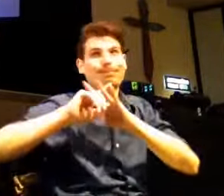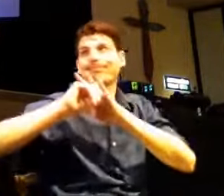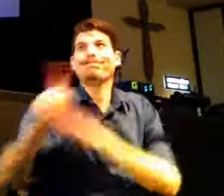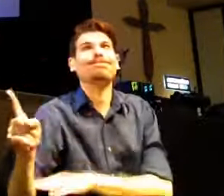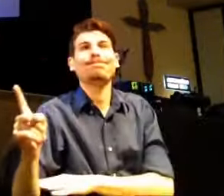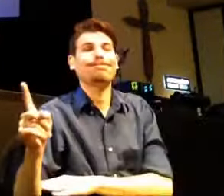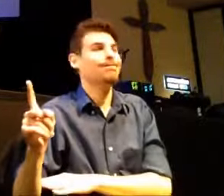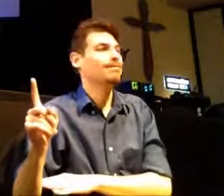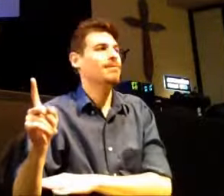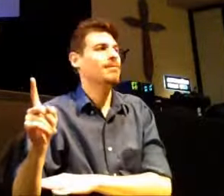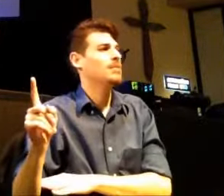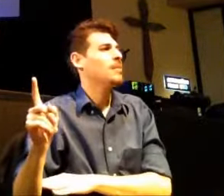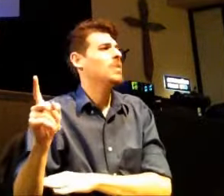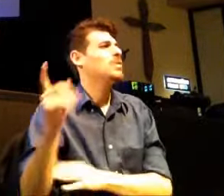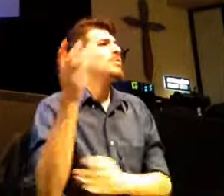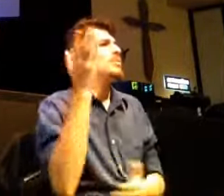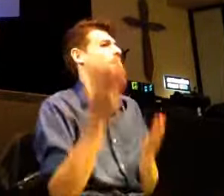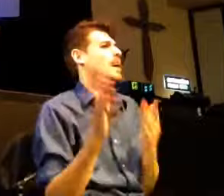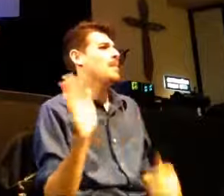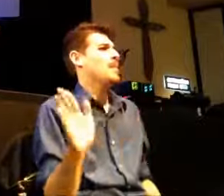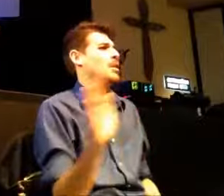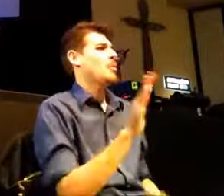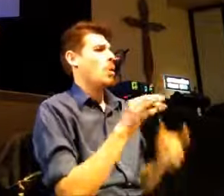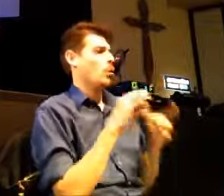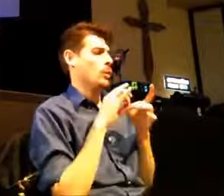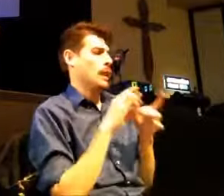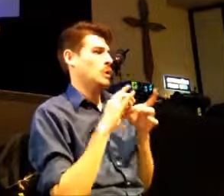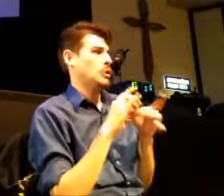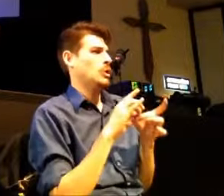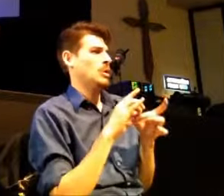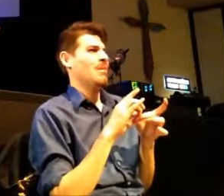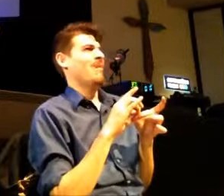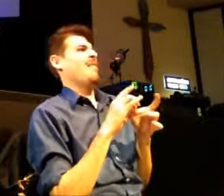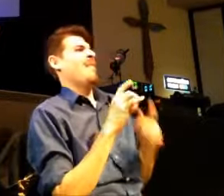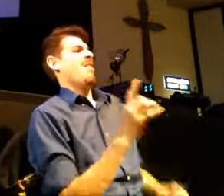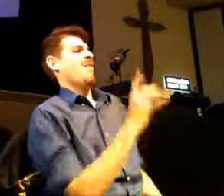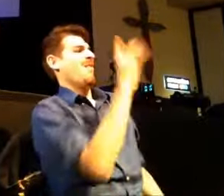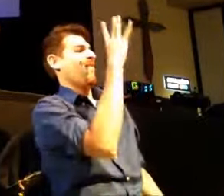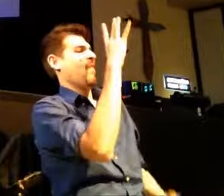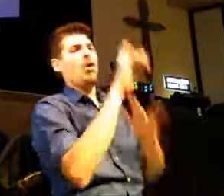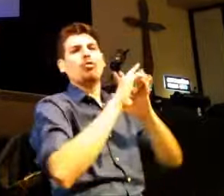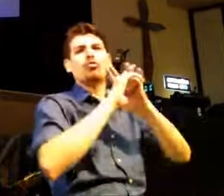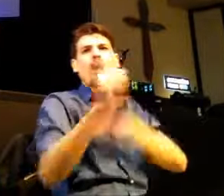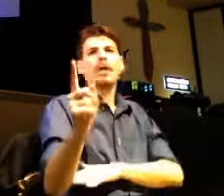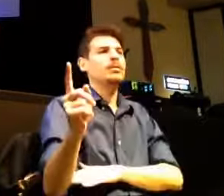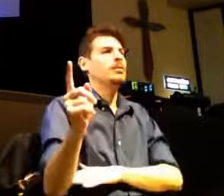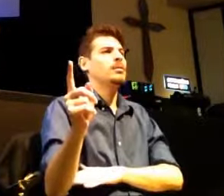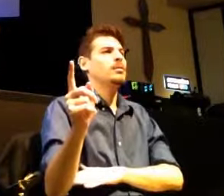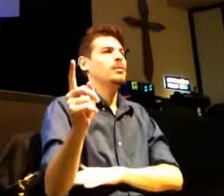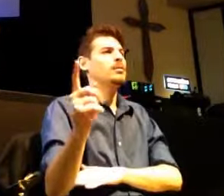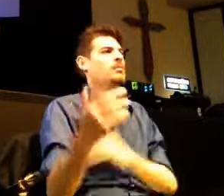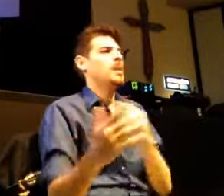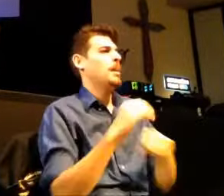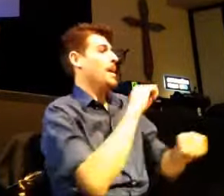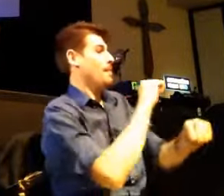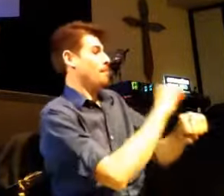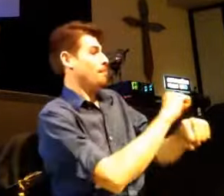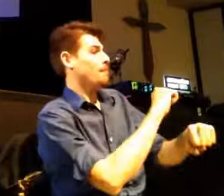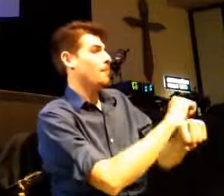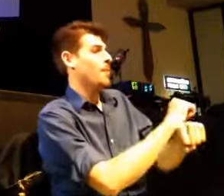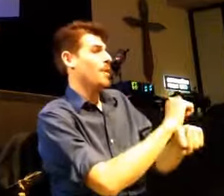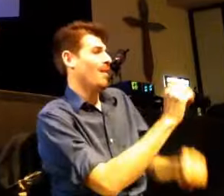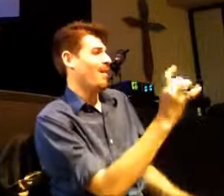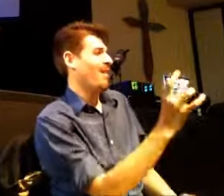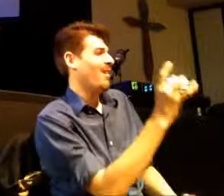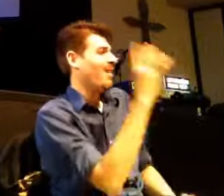maybe it's in a relationship and you want to just run. Maybe it's something at work. And the only thing you can think of is, I just need to get